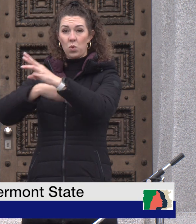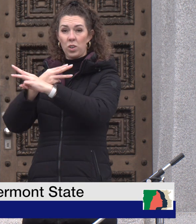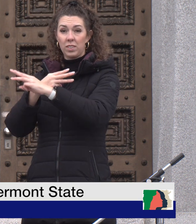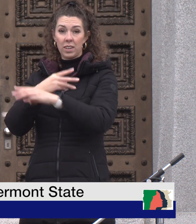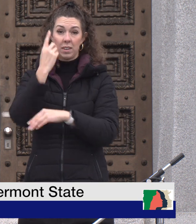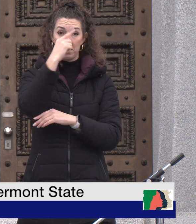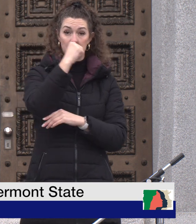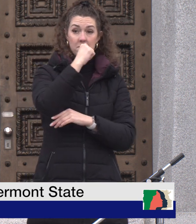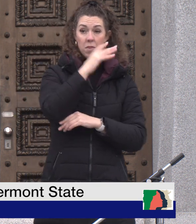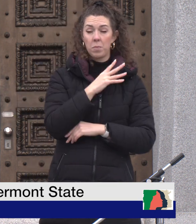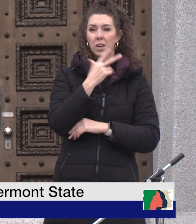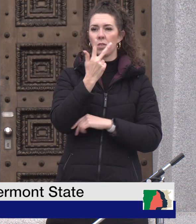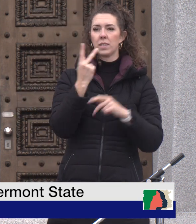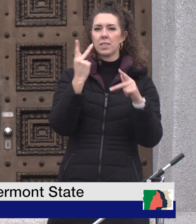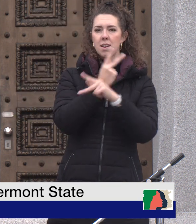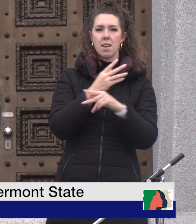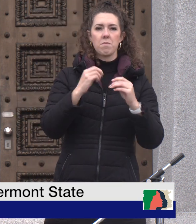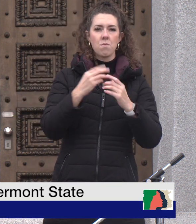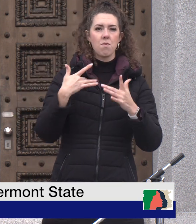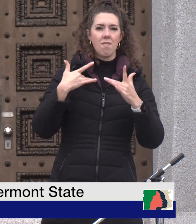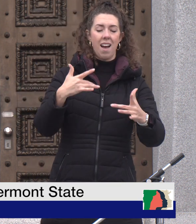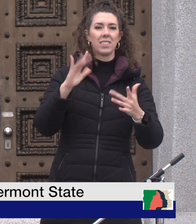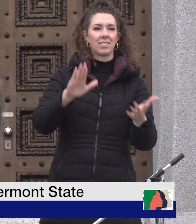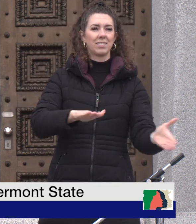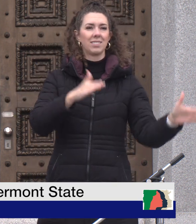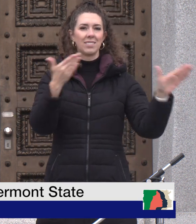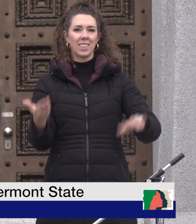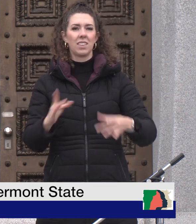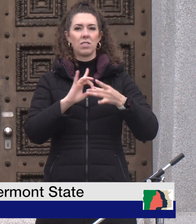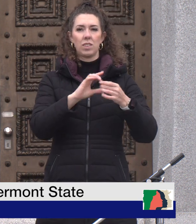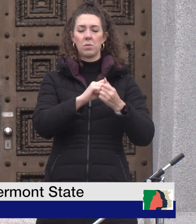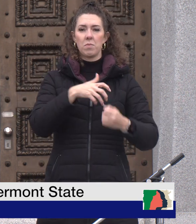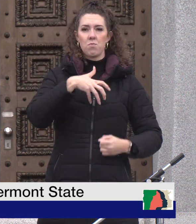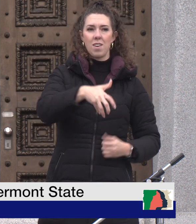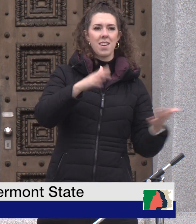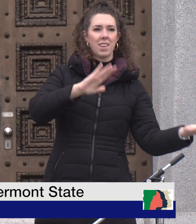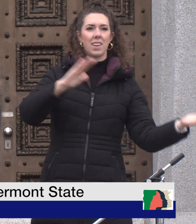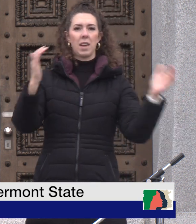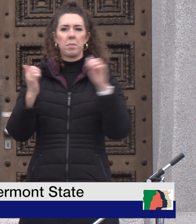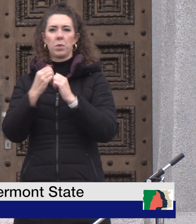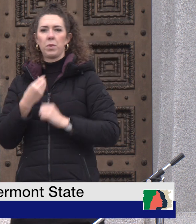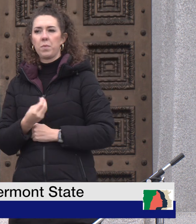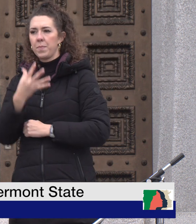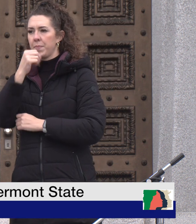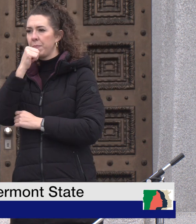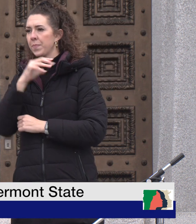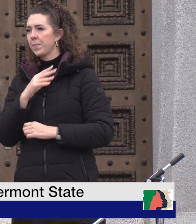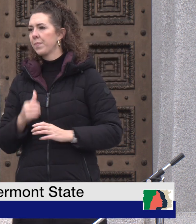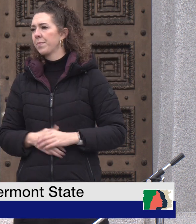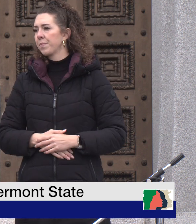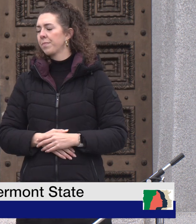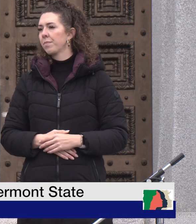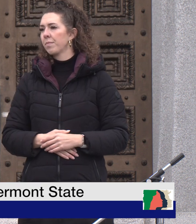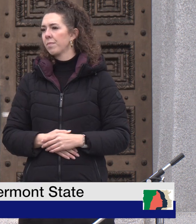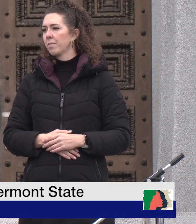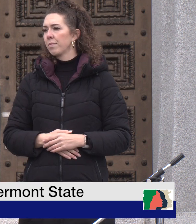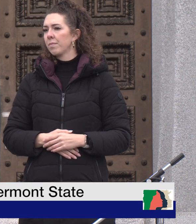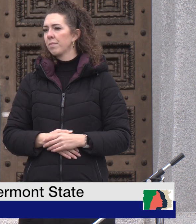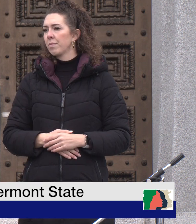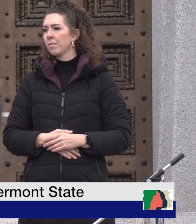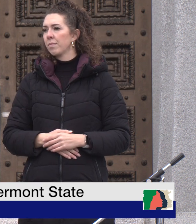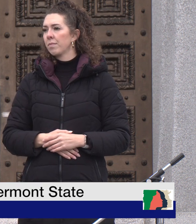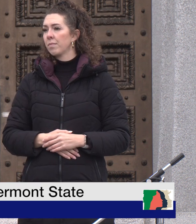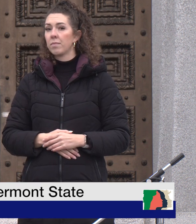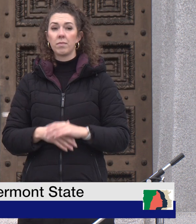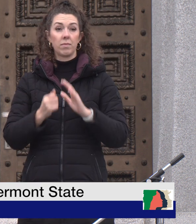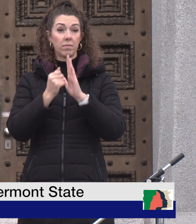more likely to die of pregnancy-related causes than white women. Abortion bans disproportionately impact the